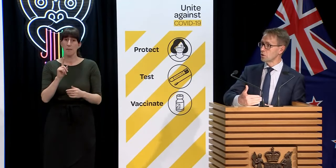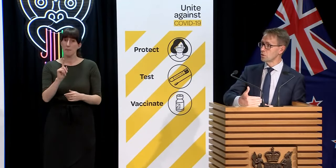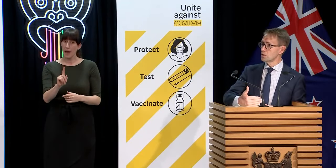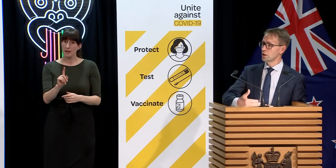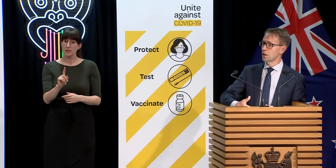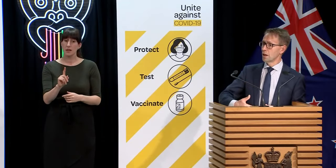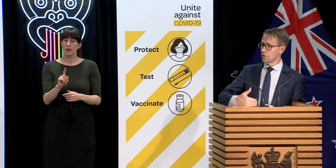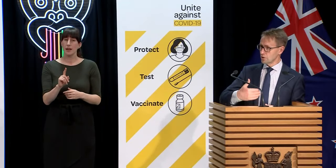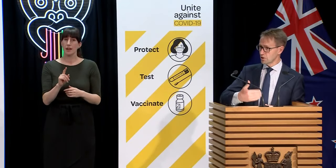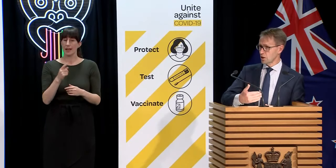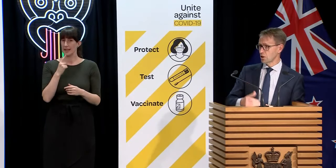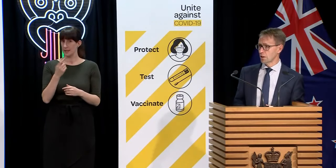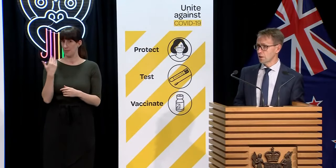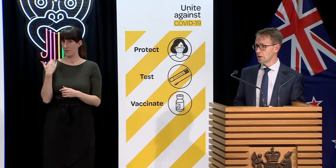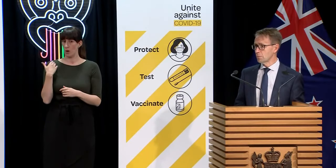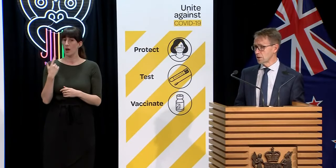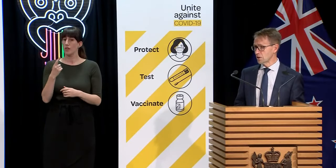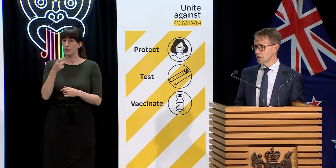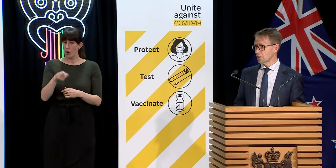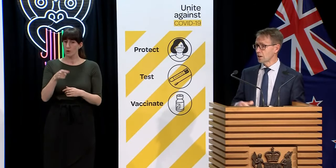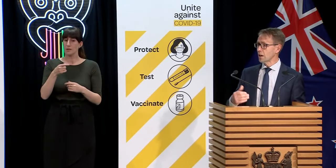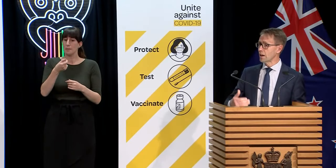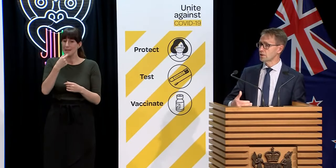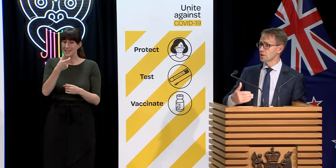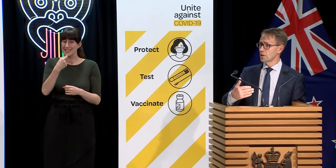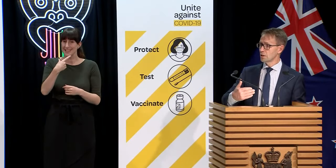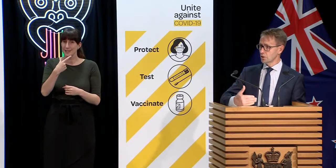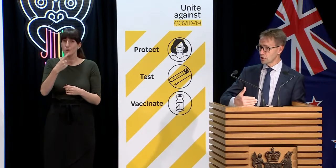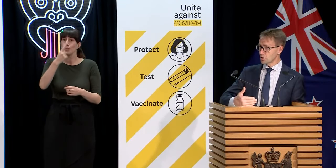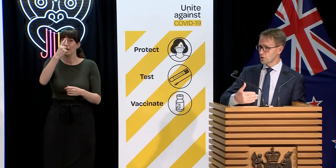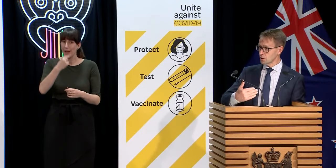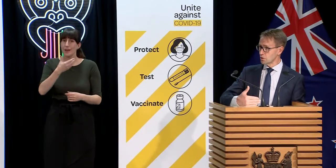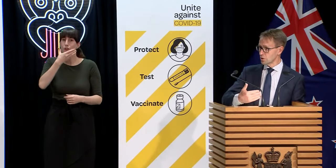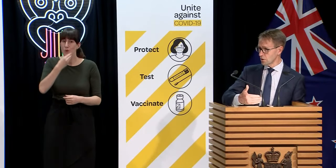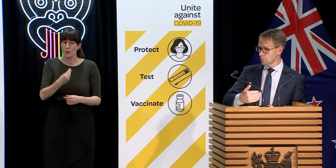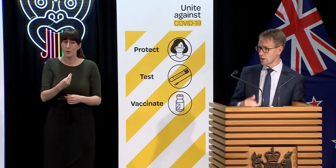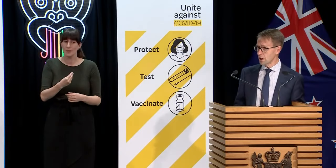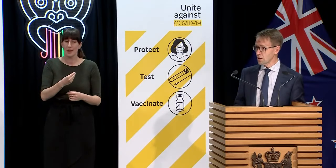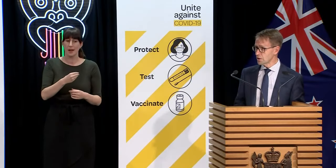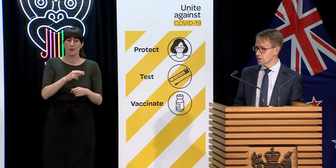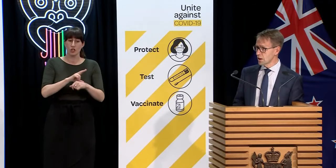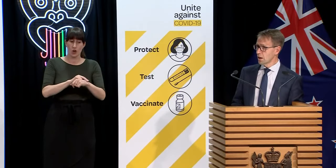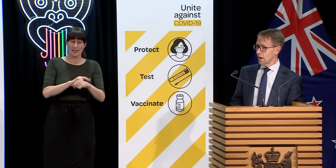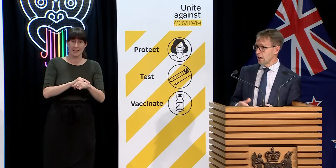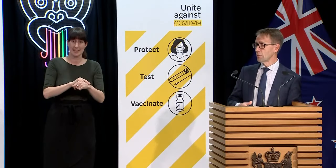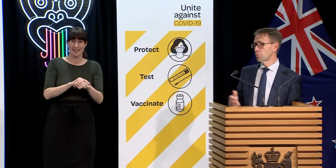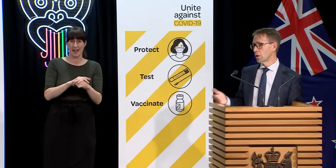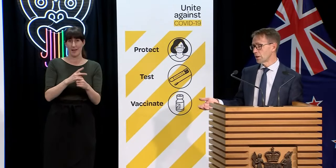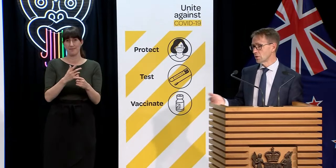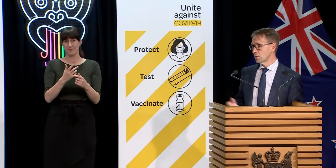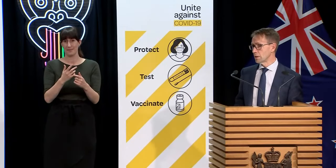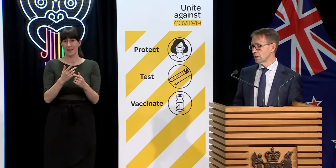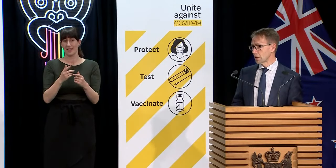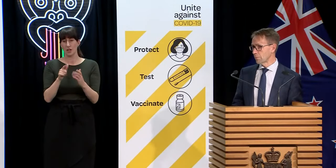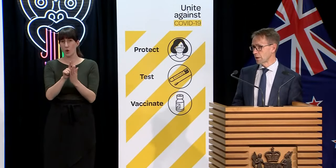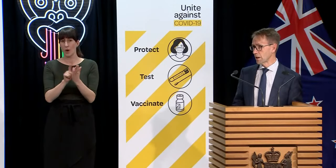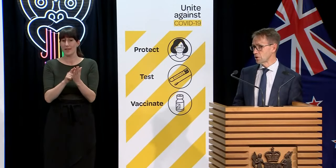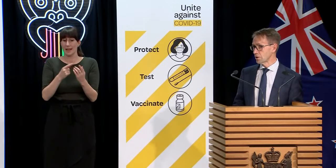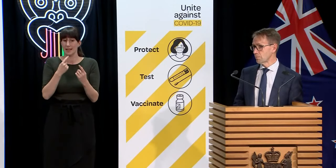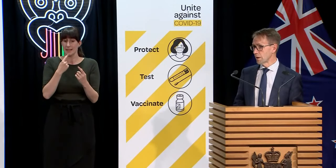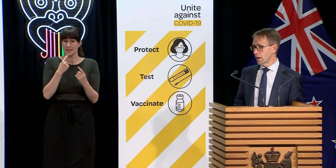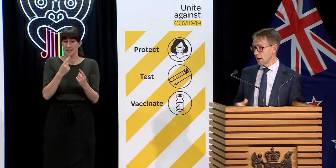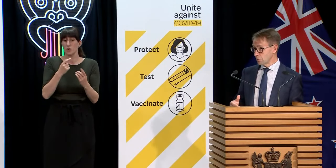from being used. There is a section under the Medicines Act that allows clinicians to use those medications even prior to there being